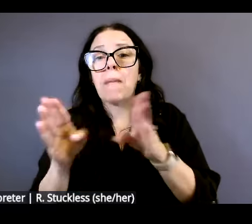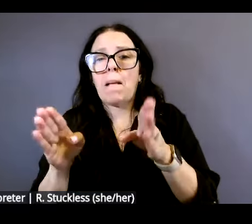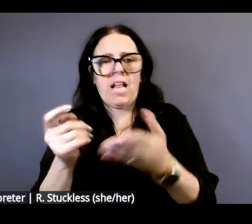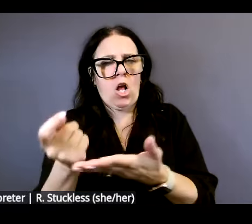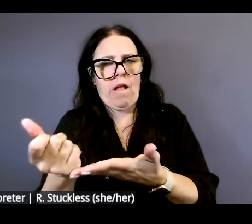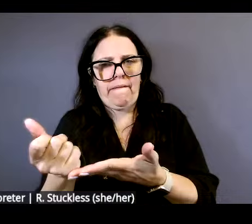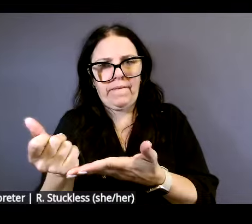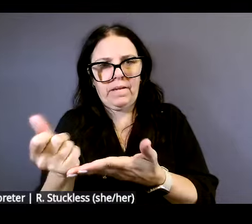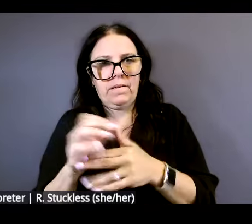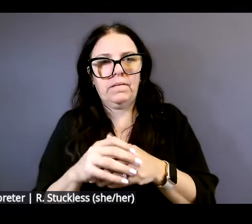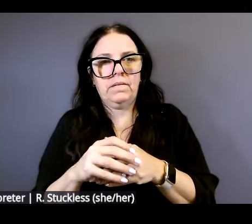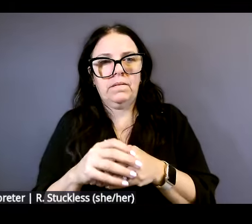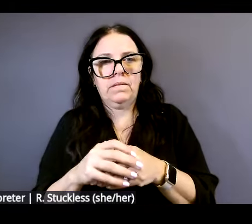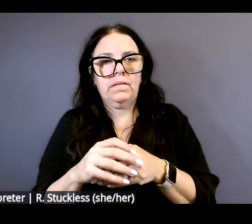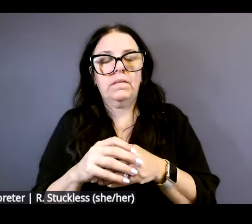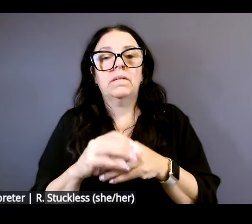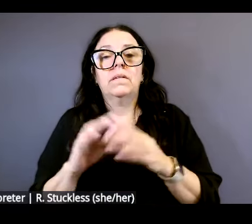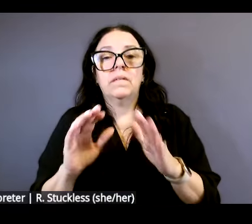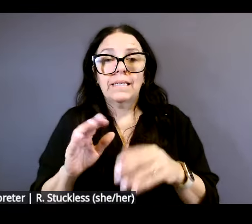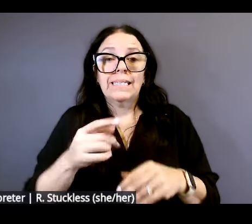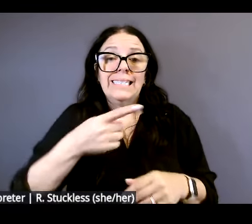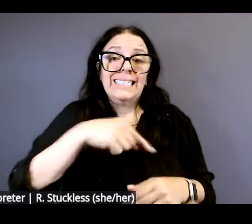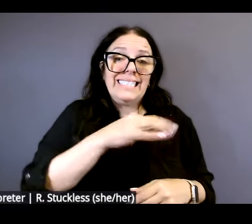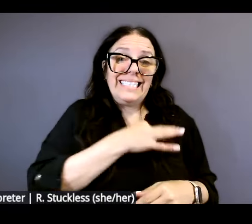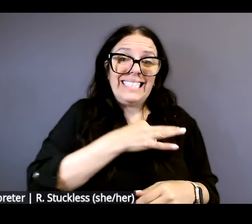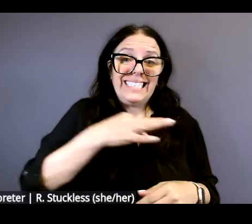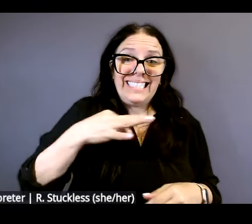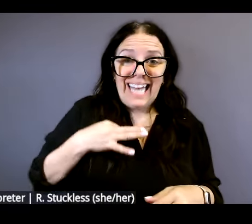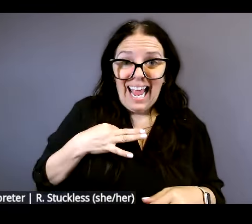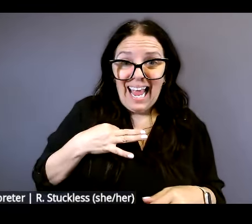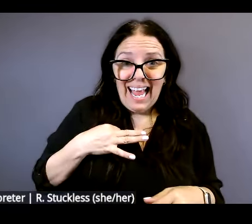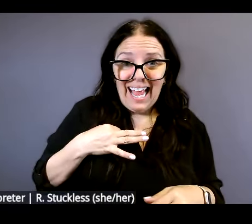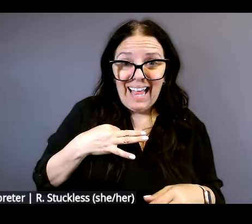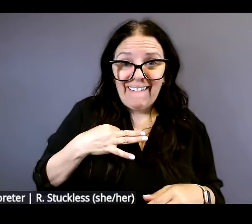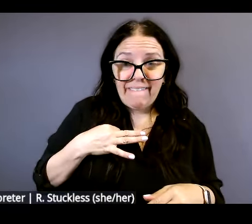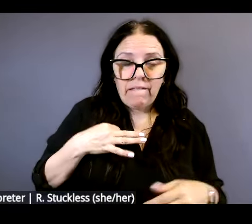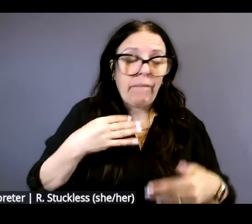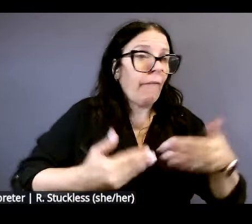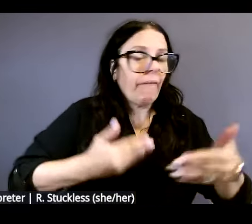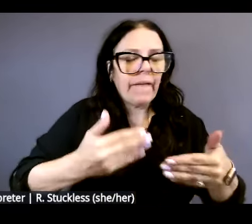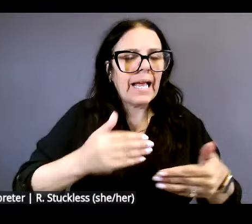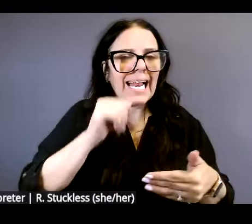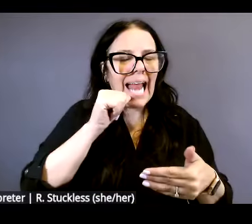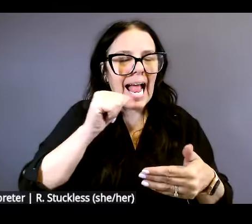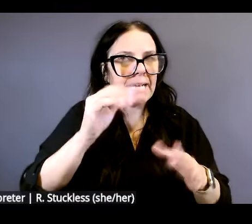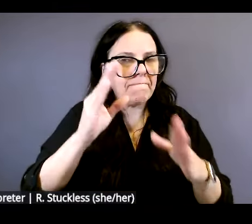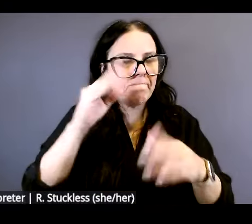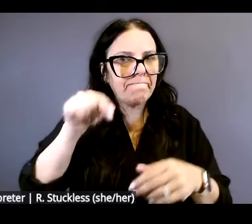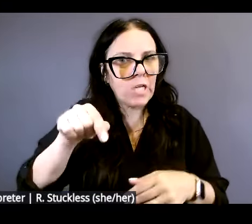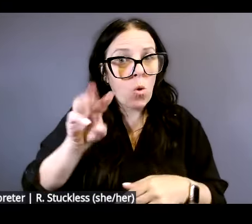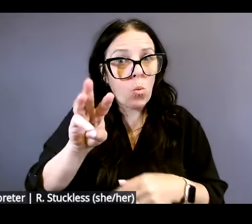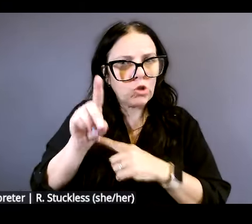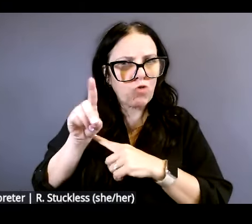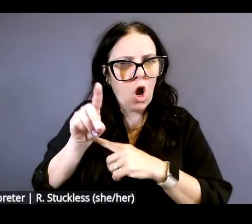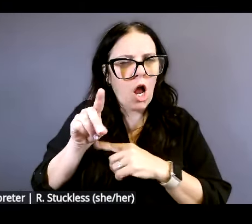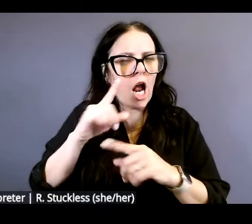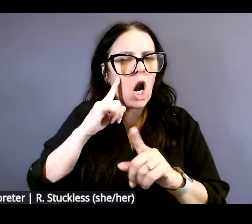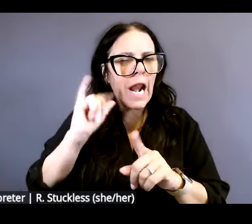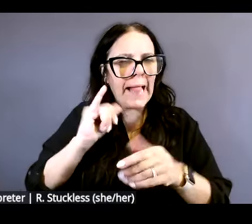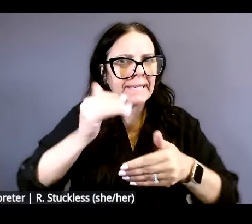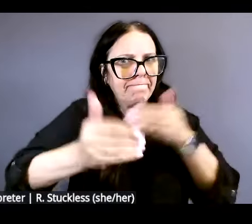the withdrawal was missed by Bureau staff. That same day, I believe it was about 10 minutes later,